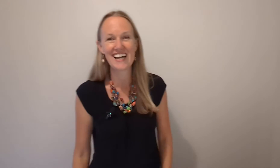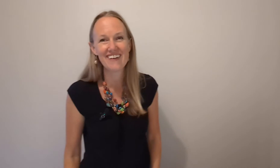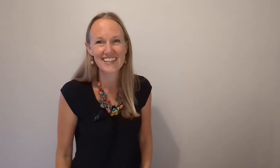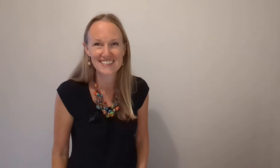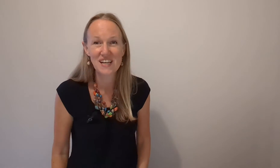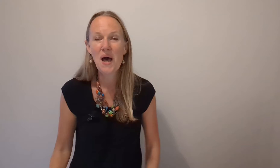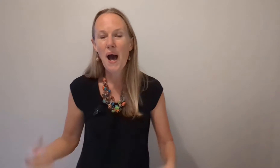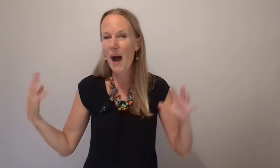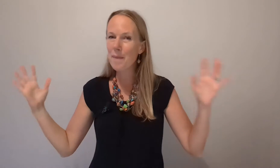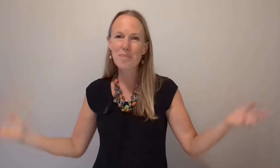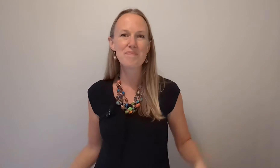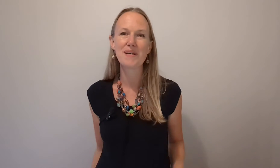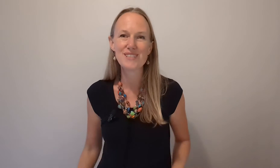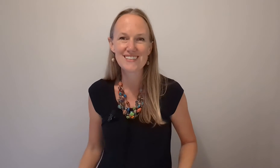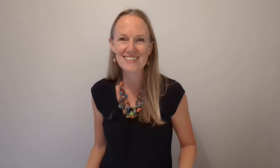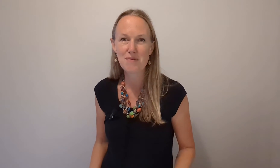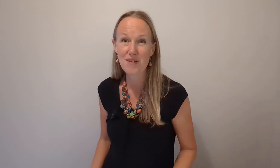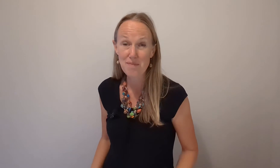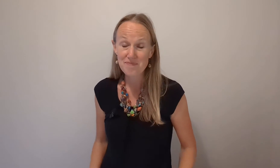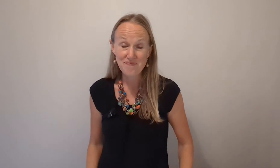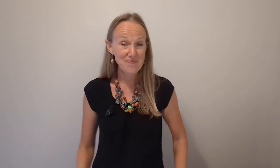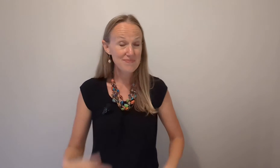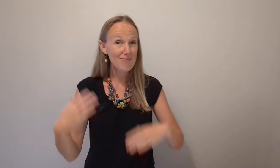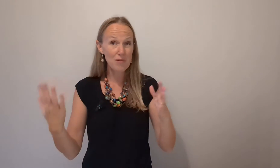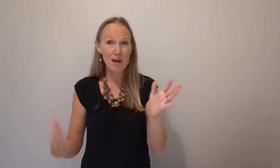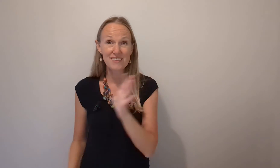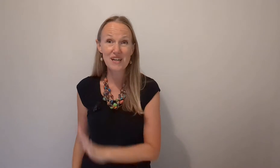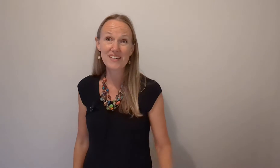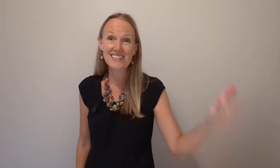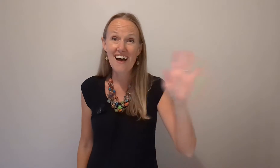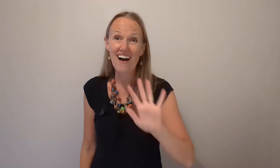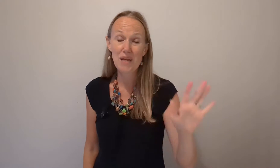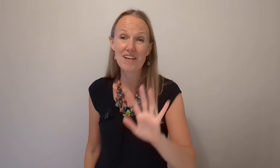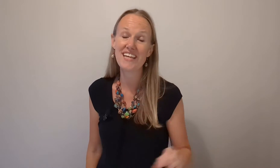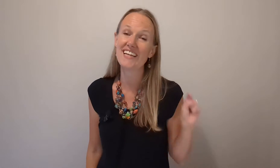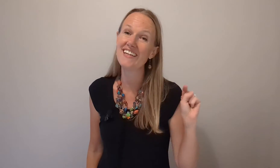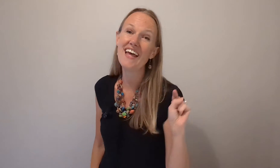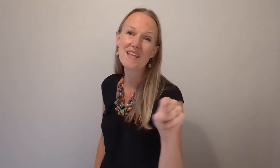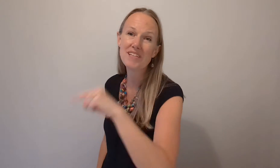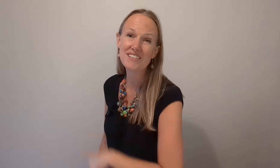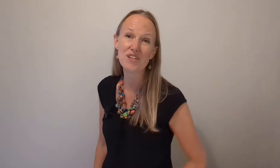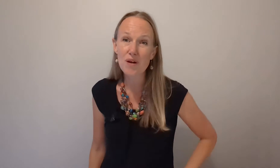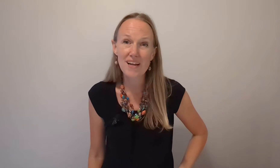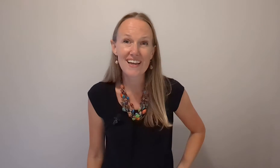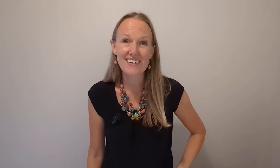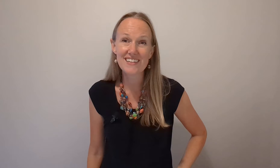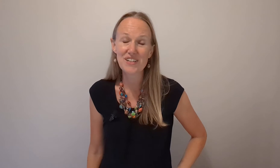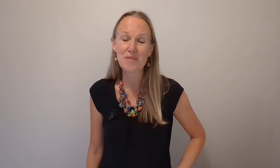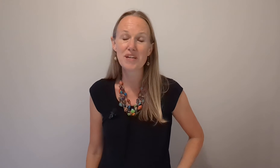shadow action, but I'm sure it's going to be great. A reminder as always, I am left-handed. That means if you are right-handed, you're going to mirror